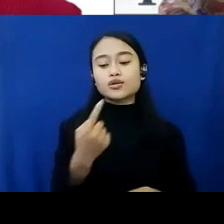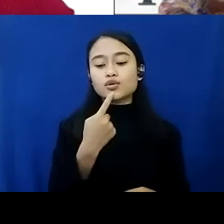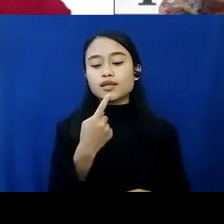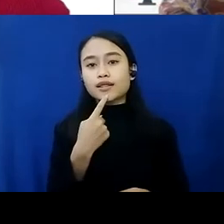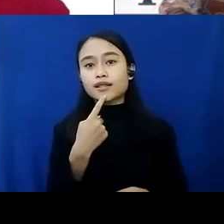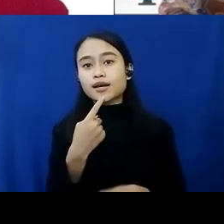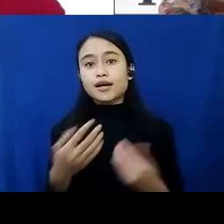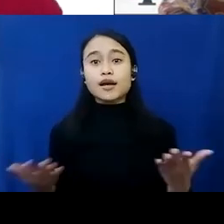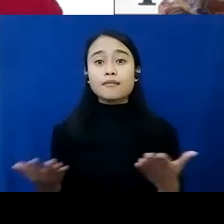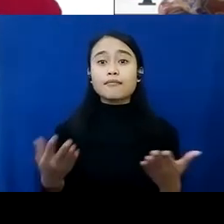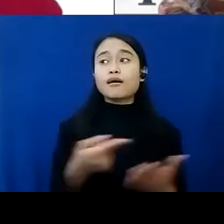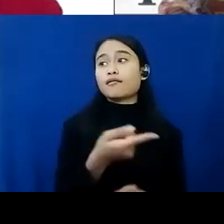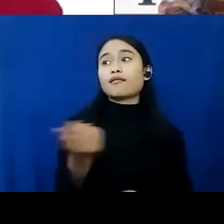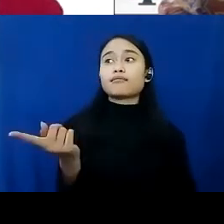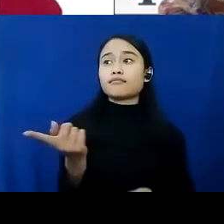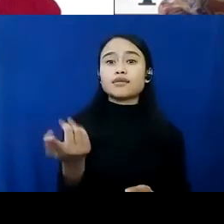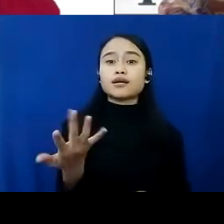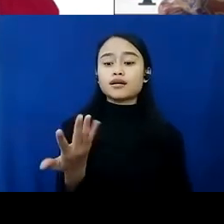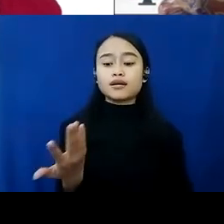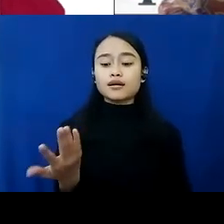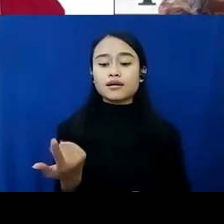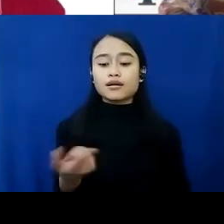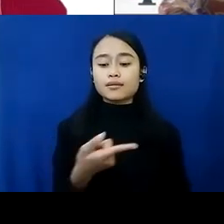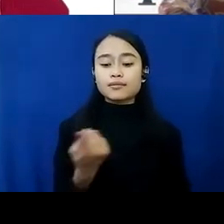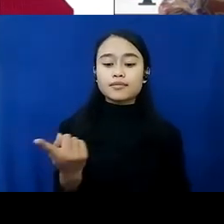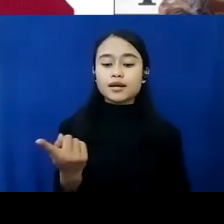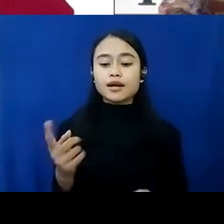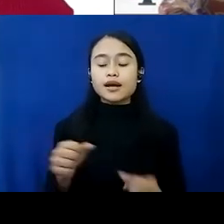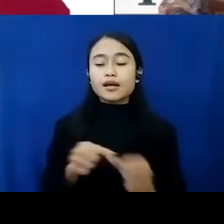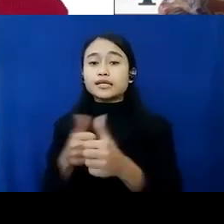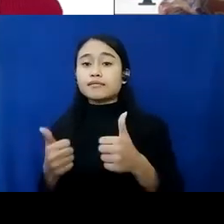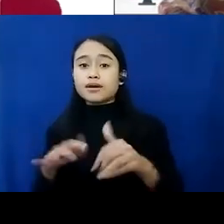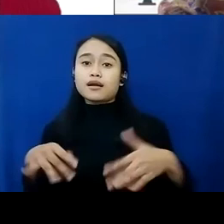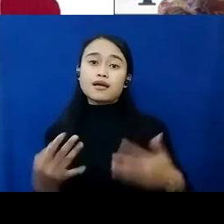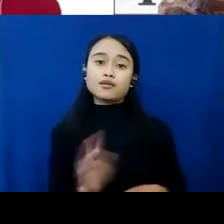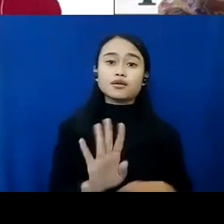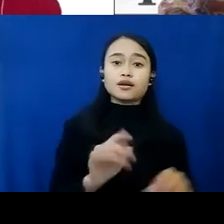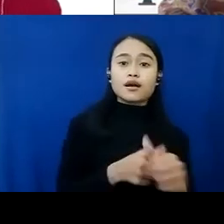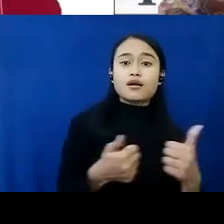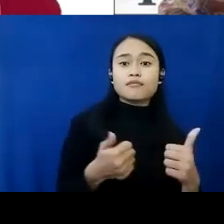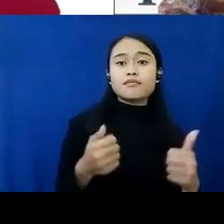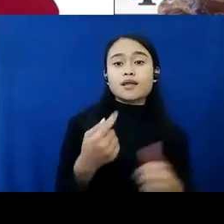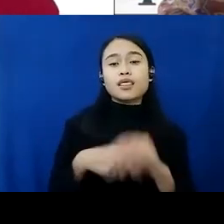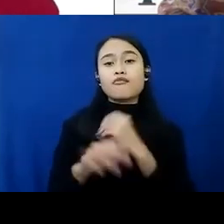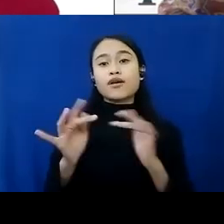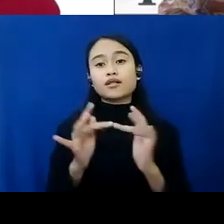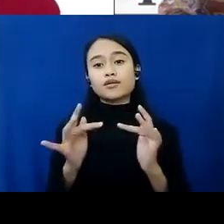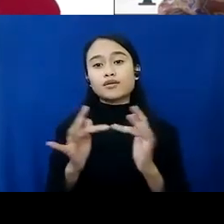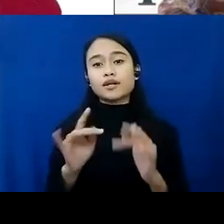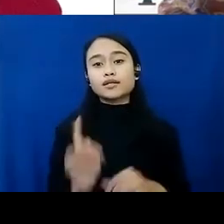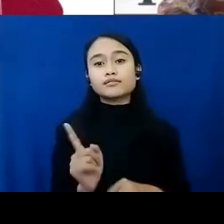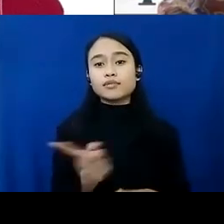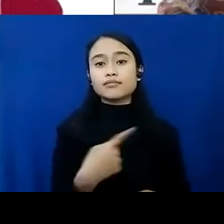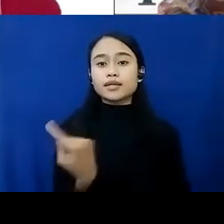they feel safe and unsafe online because the same skills apply